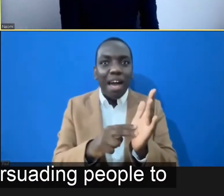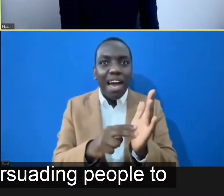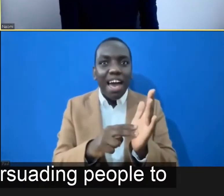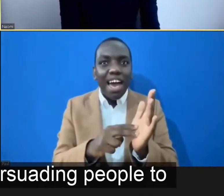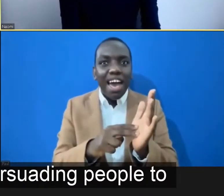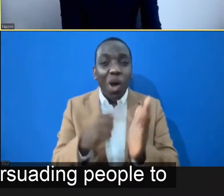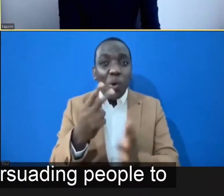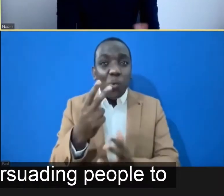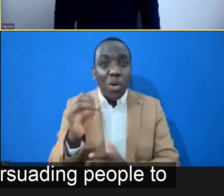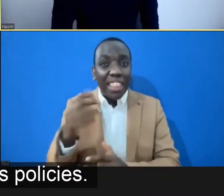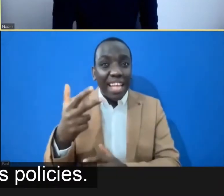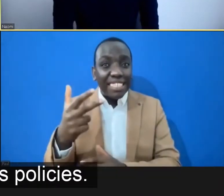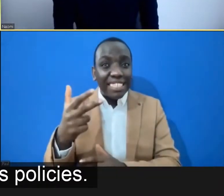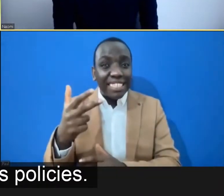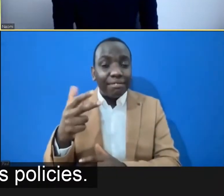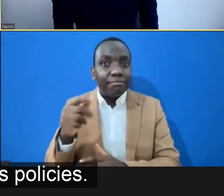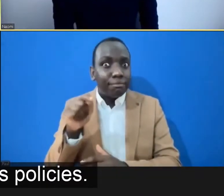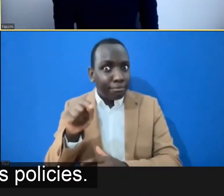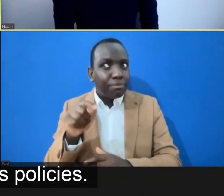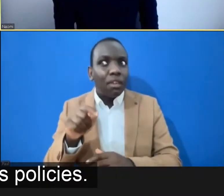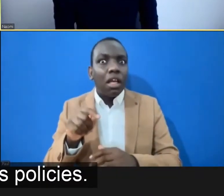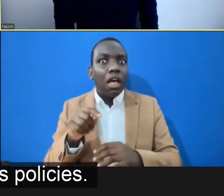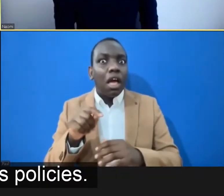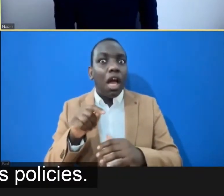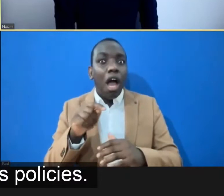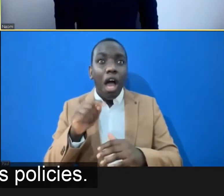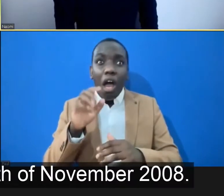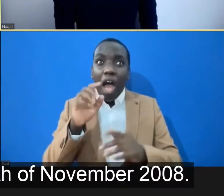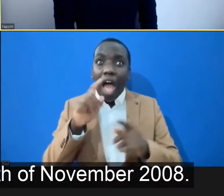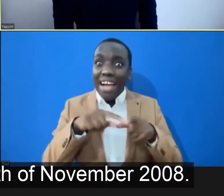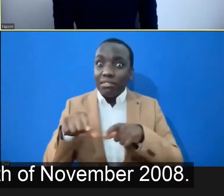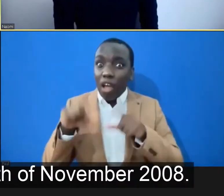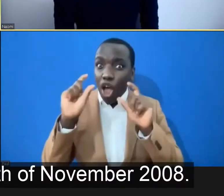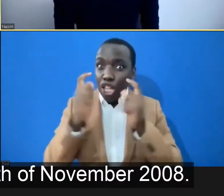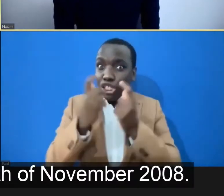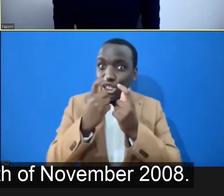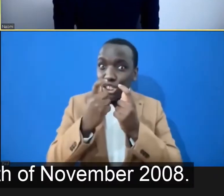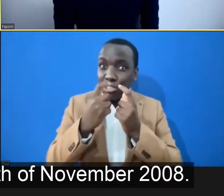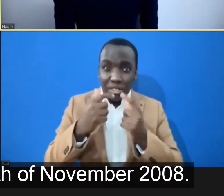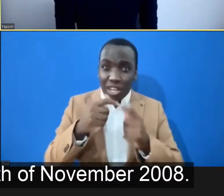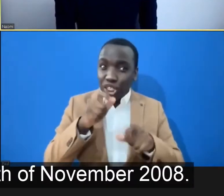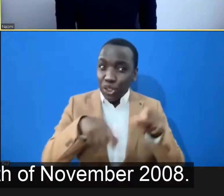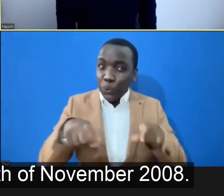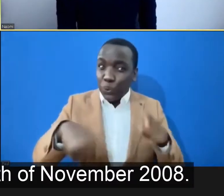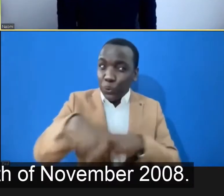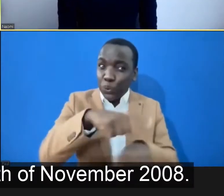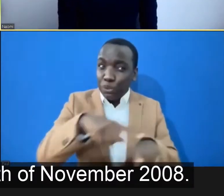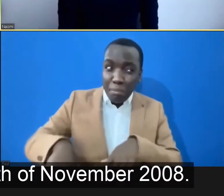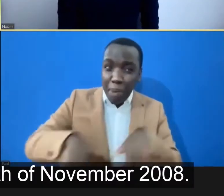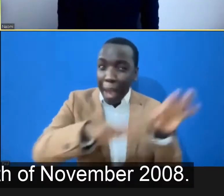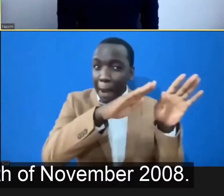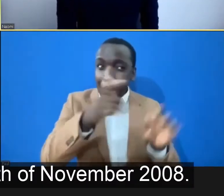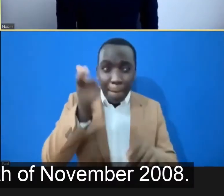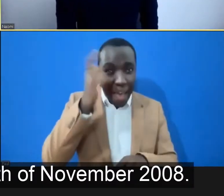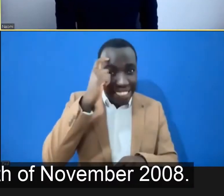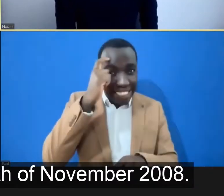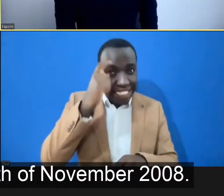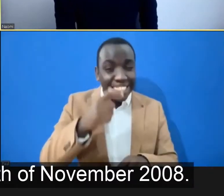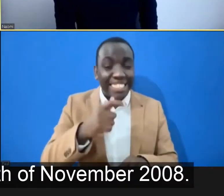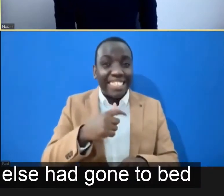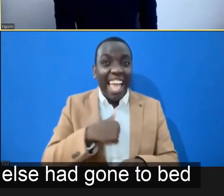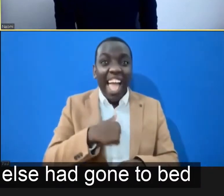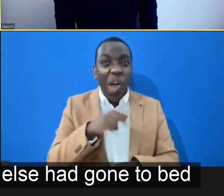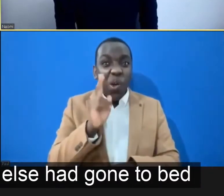persuading people to vote for him and for his policies. I will never forget that day, the 4th of November, 2008. I